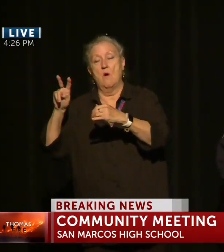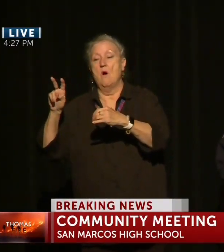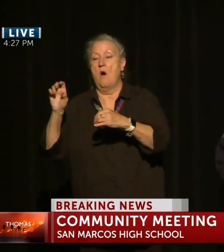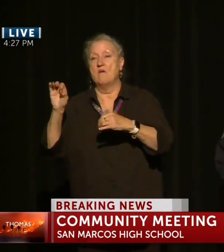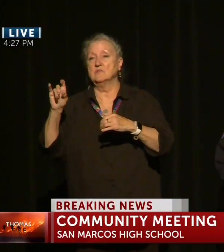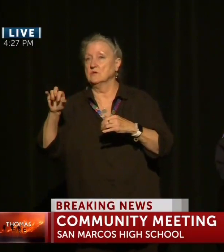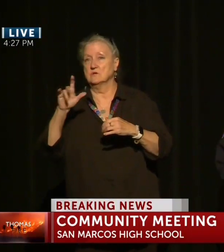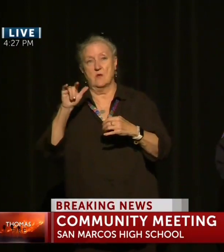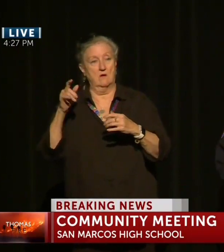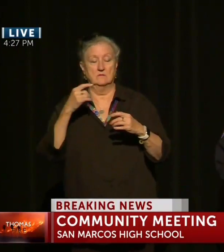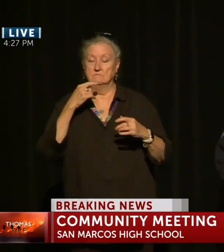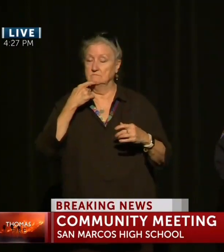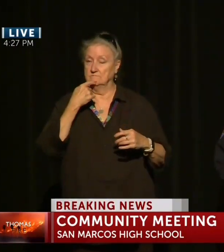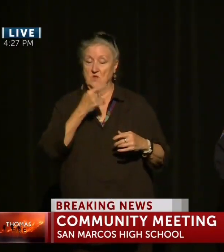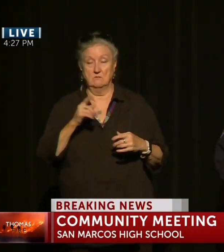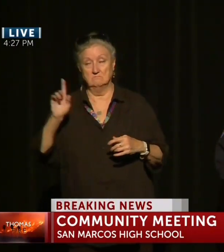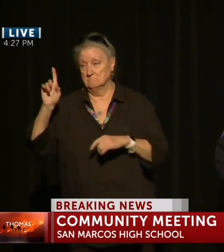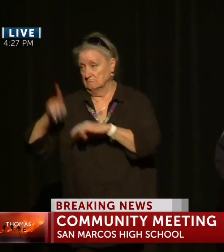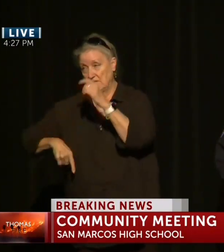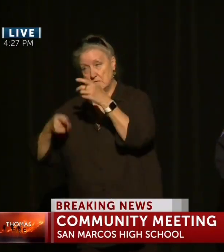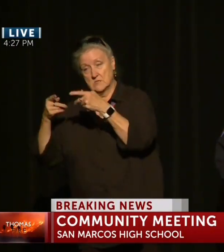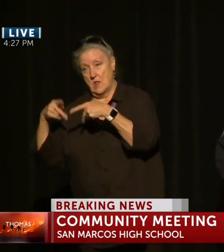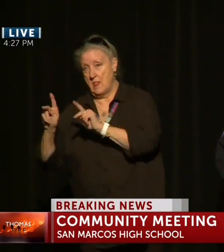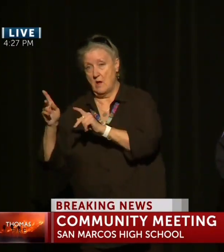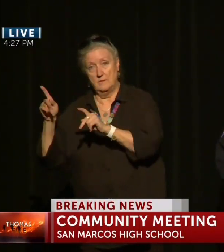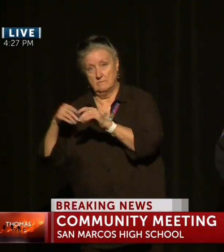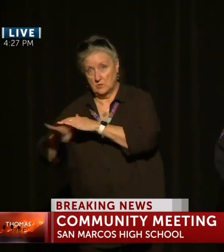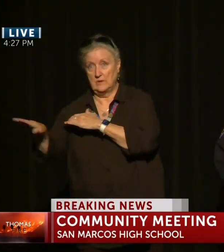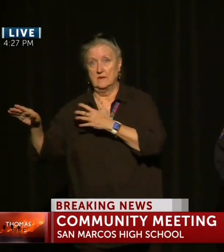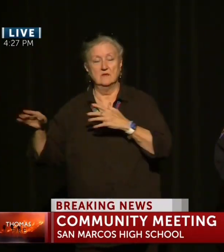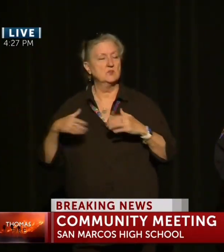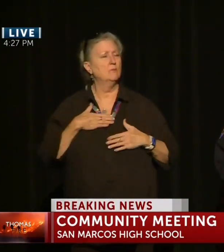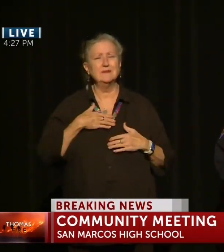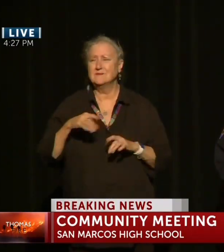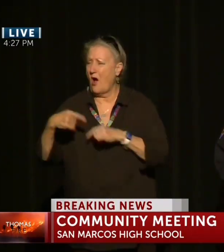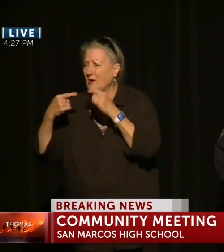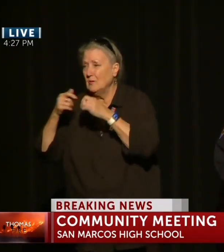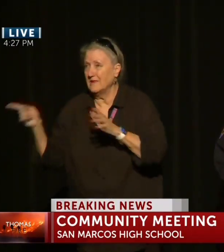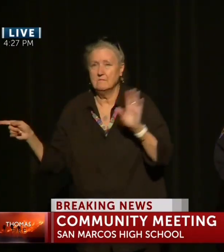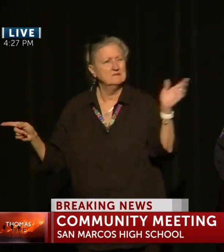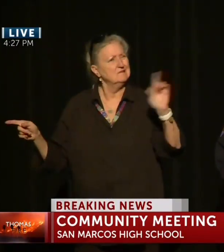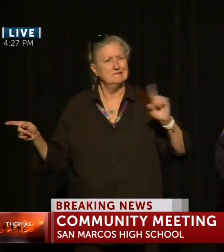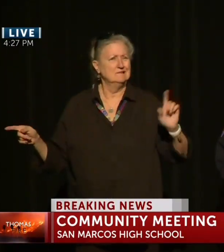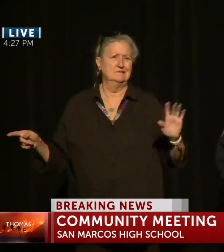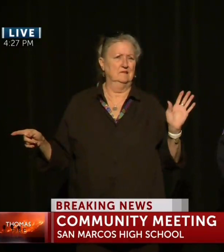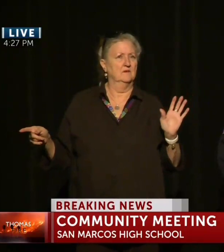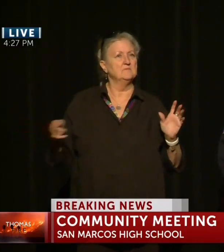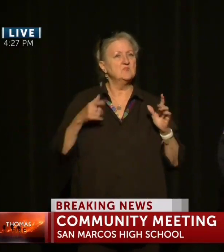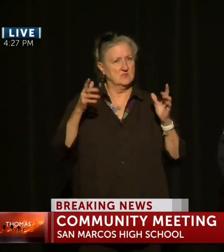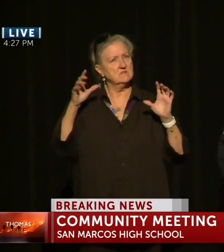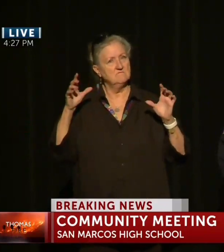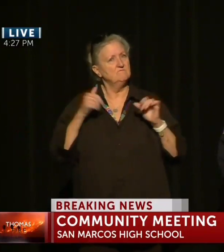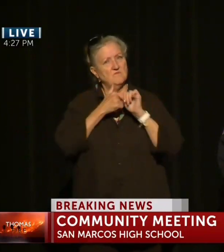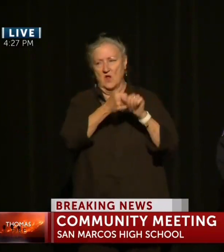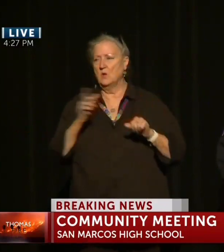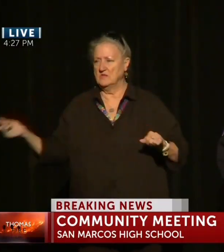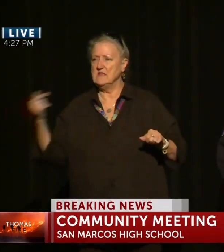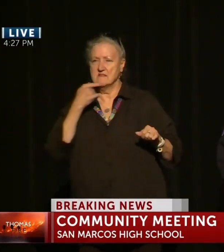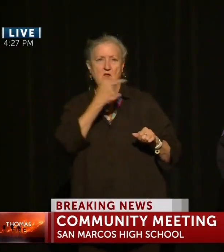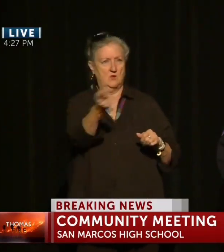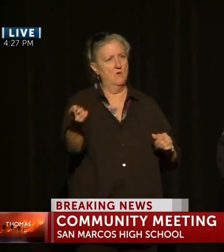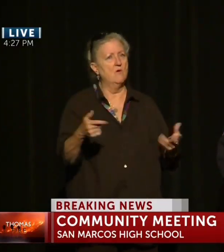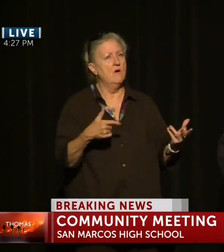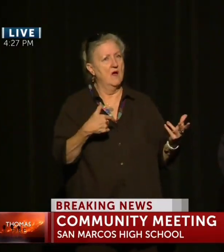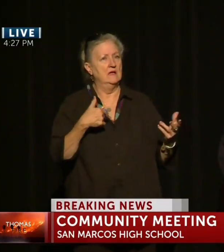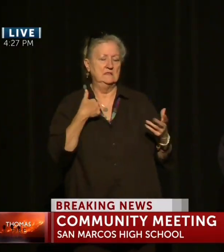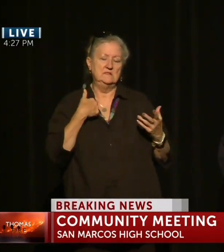to not allow anyone in. So please don't argue with the officers. Just do what you're told.